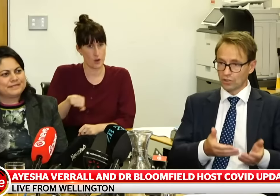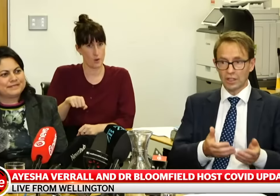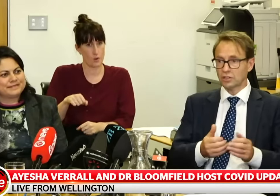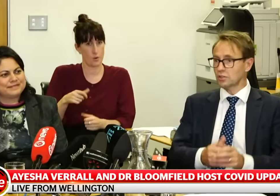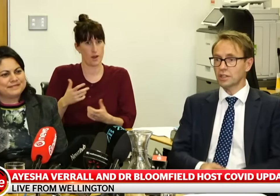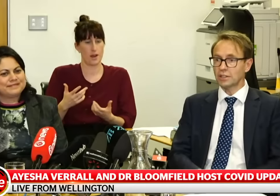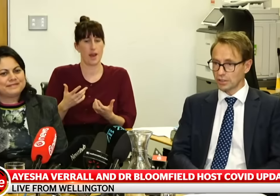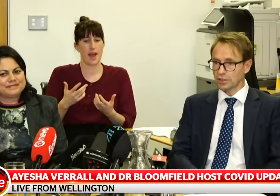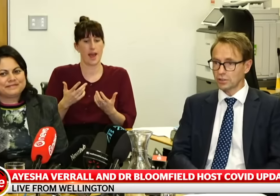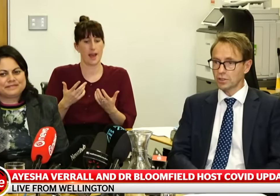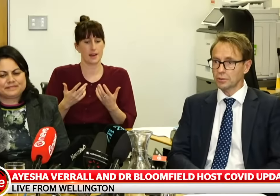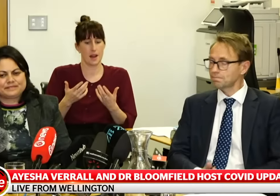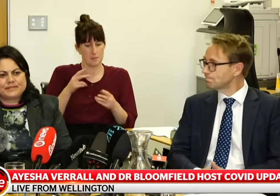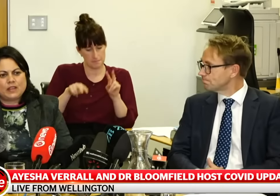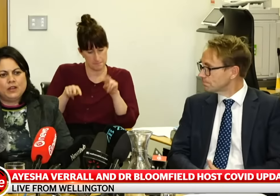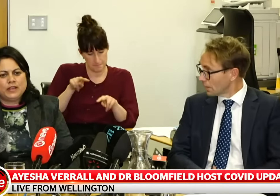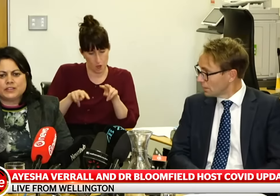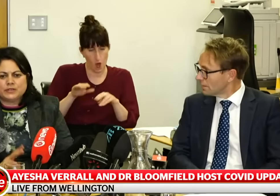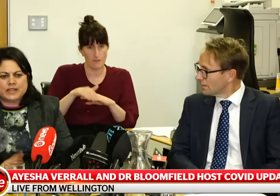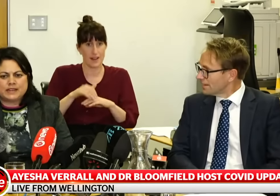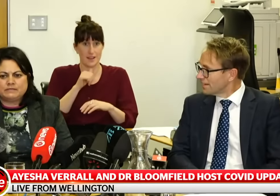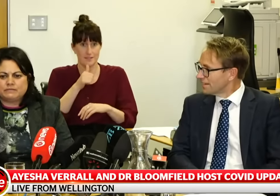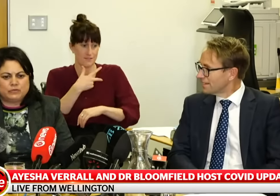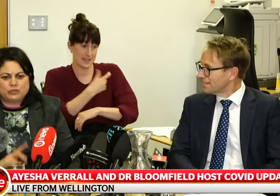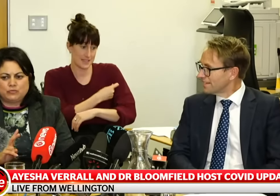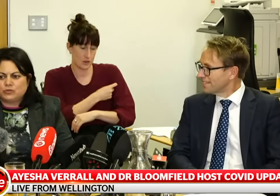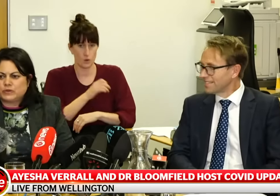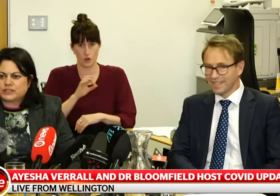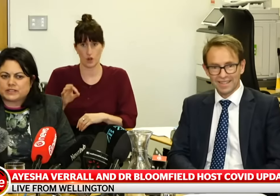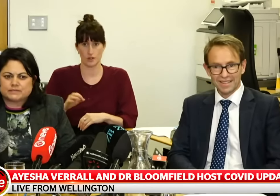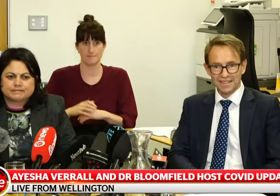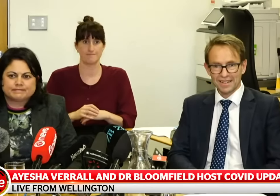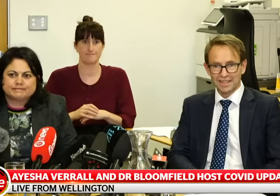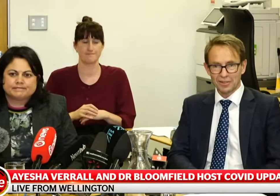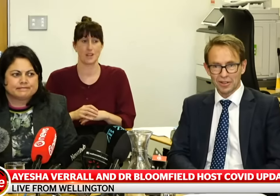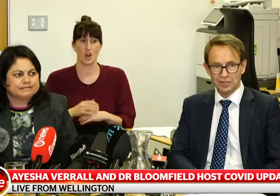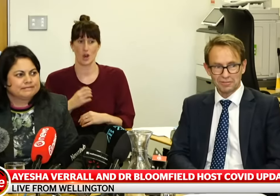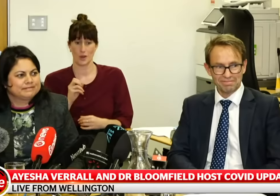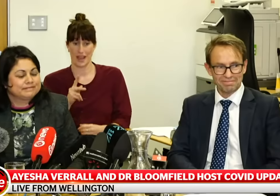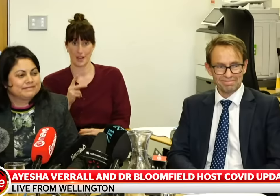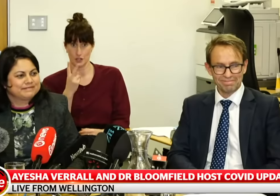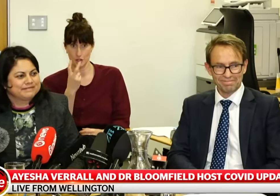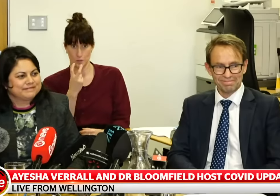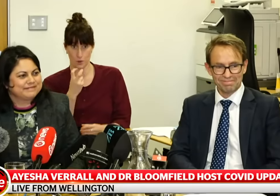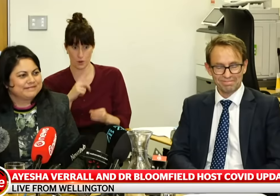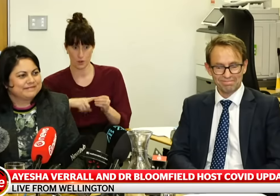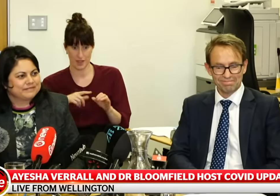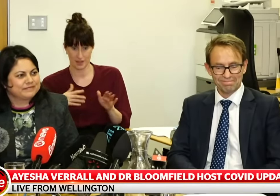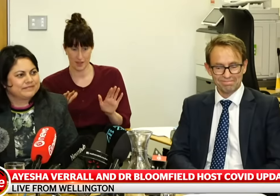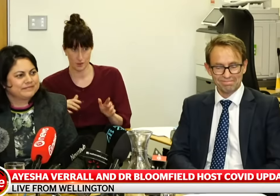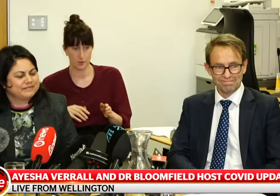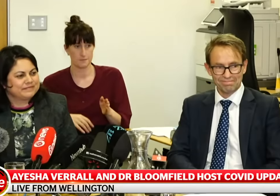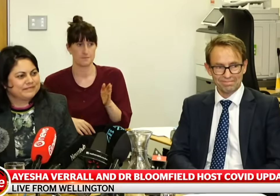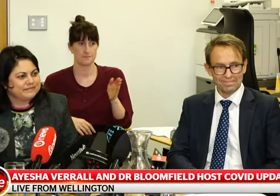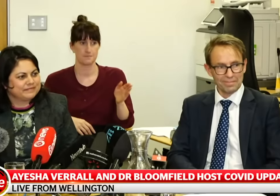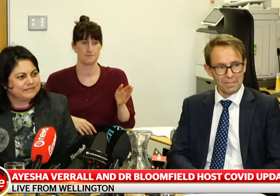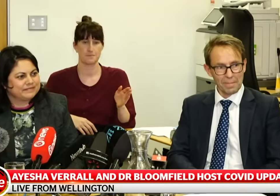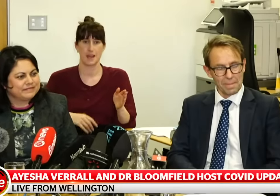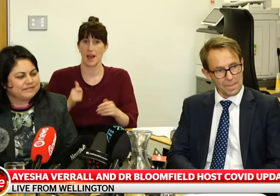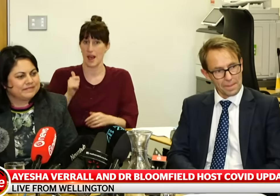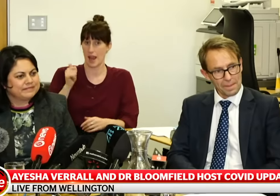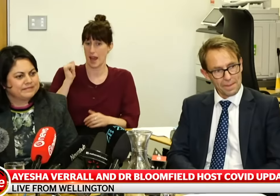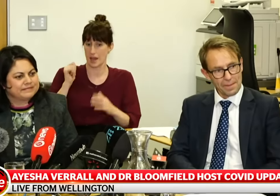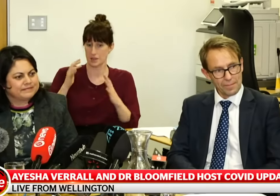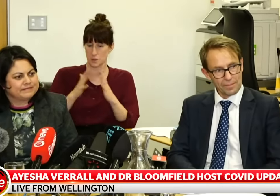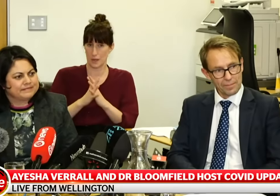like vaccination status and so on. Okay, shall we take two more questions? Last week, Dr. Town